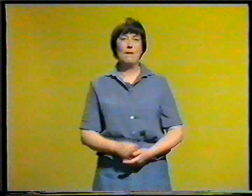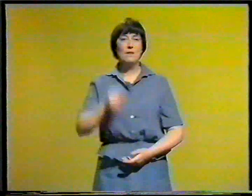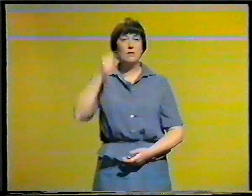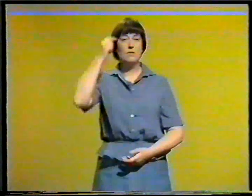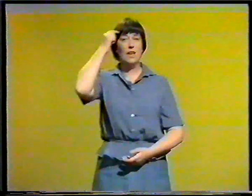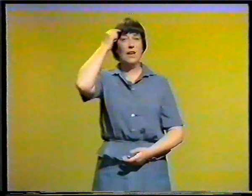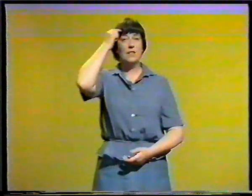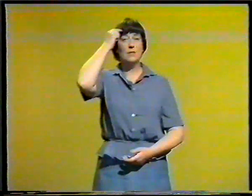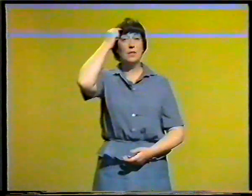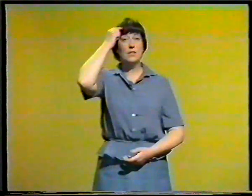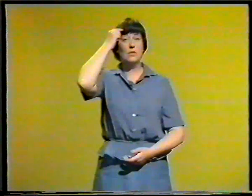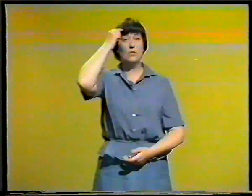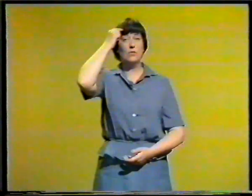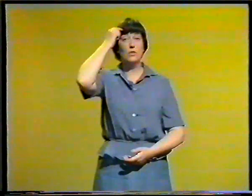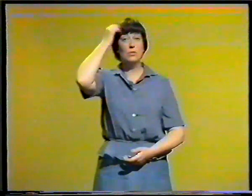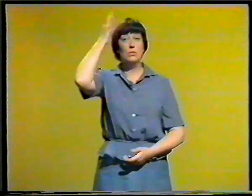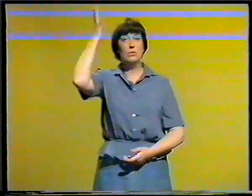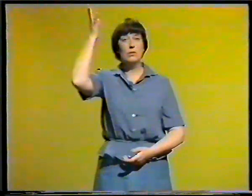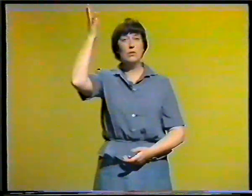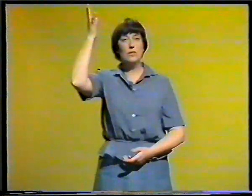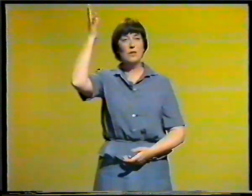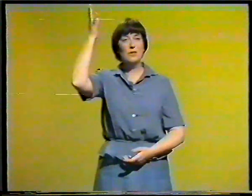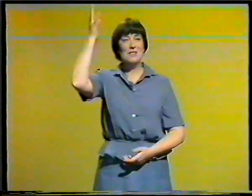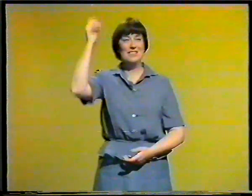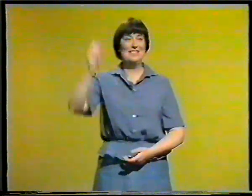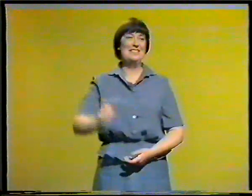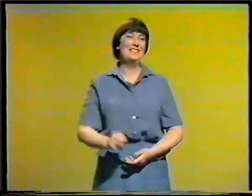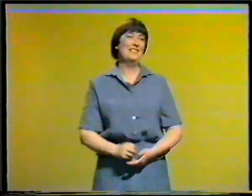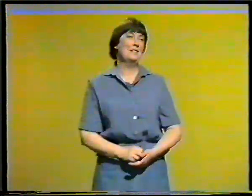To forget, well, it's a thought which is lost.